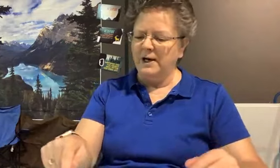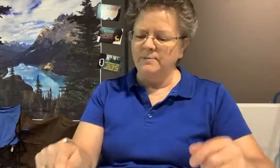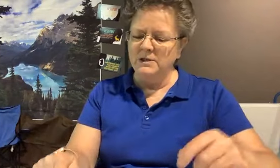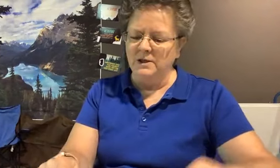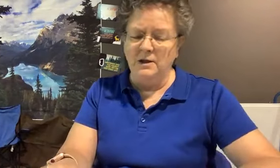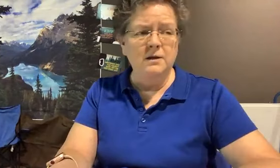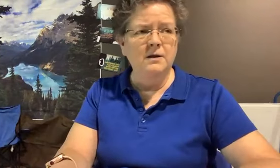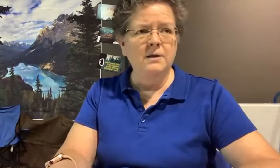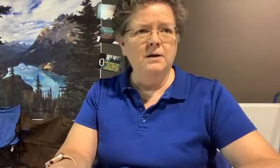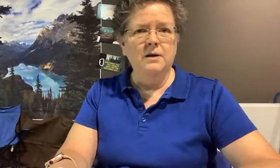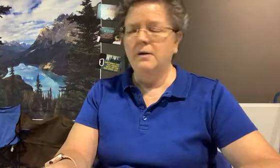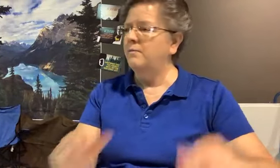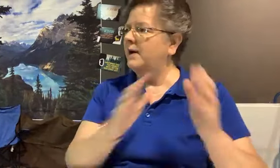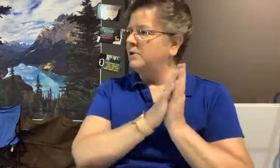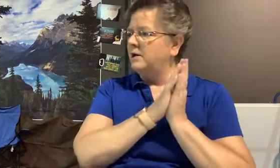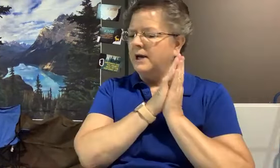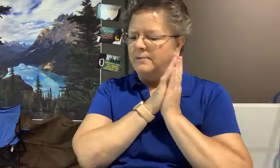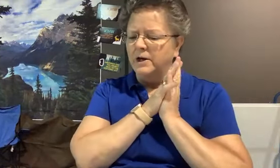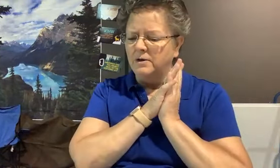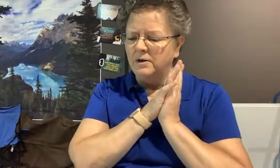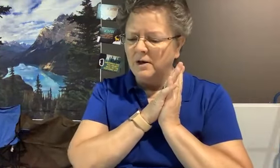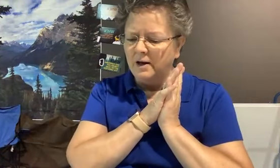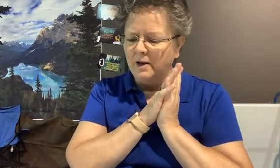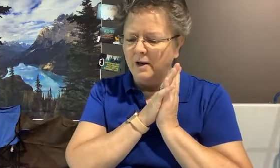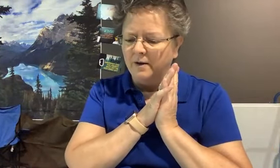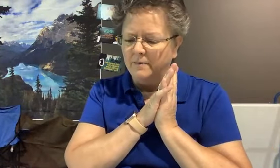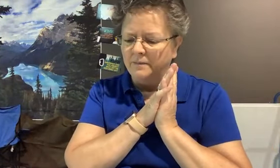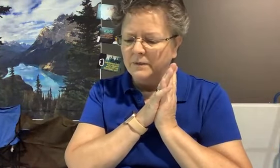539 BC, Babylon came in,